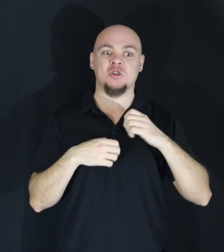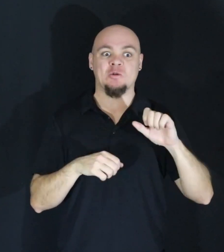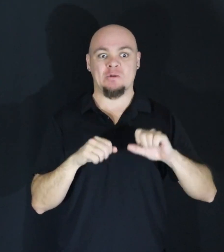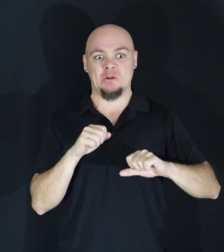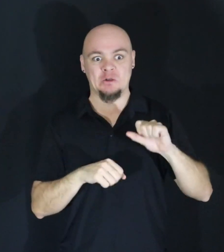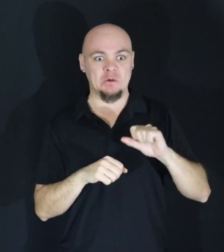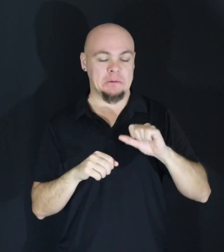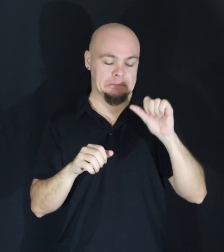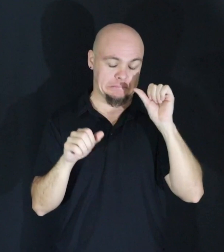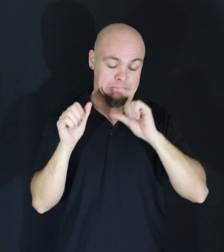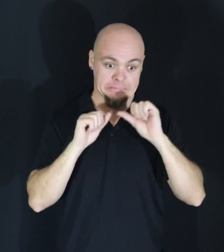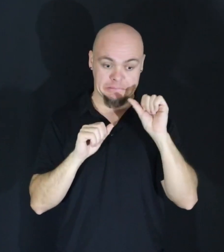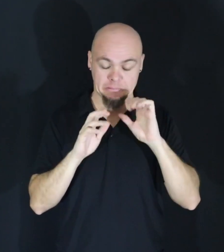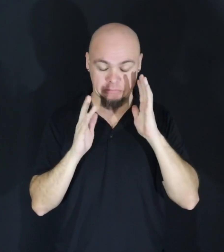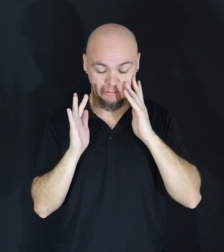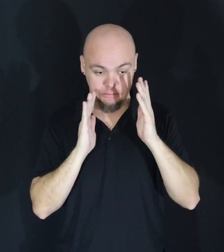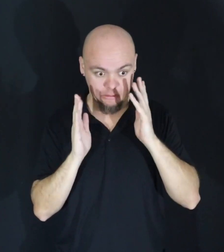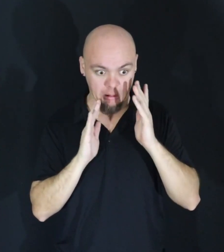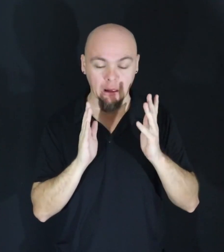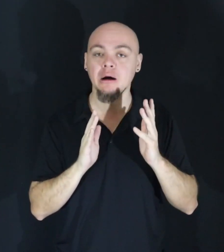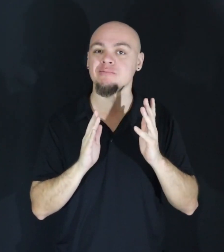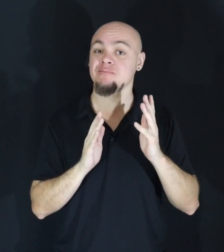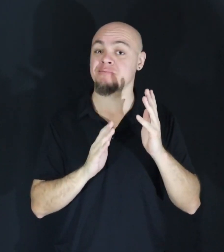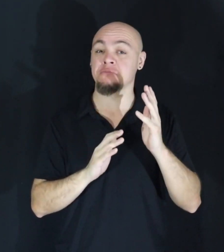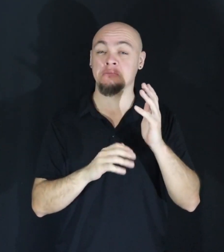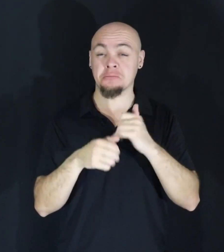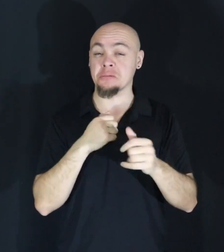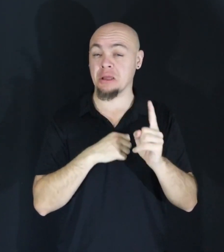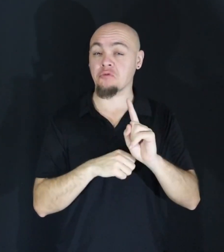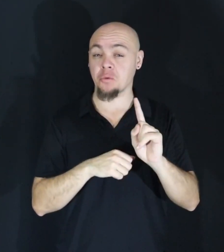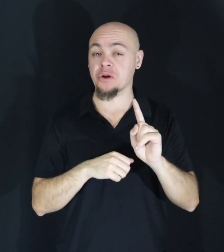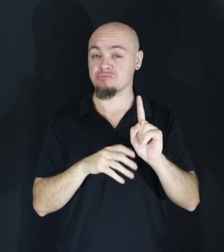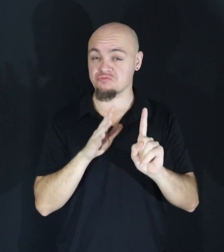insobriety. And it's everywhere.